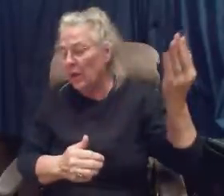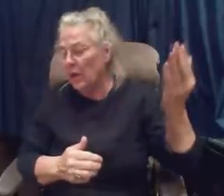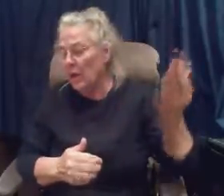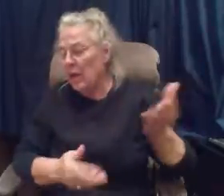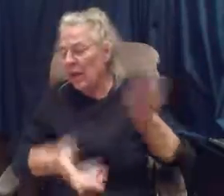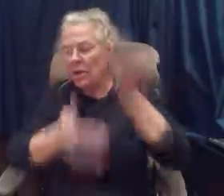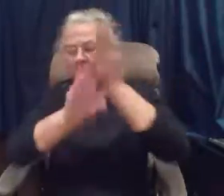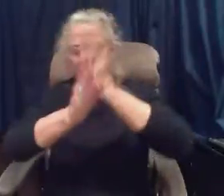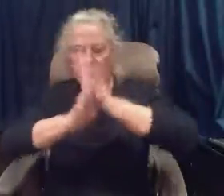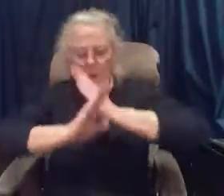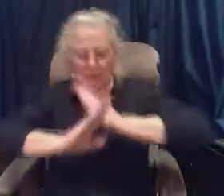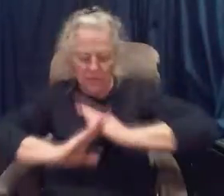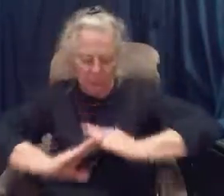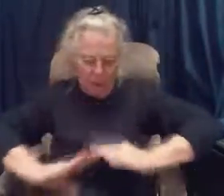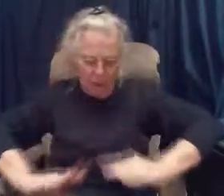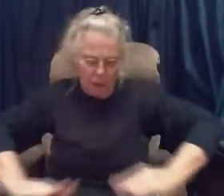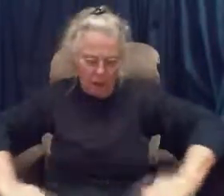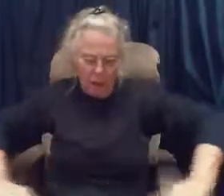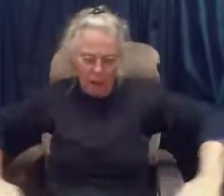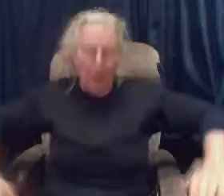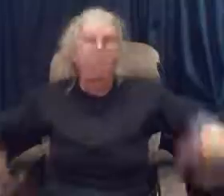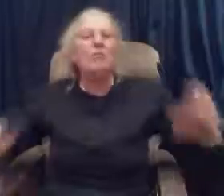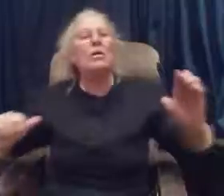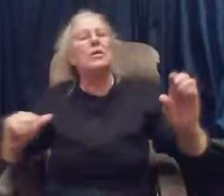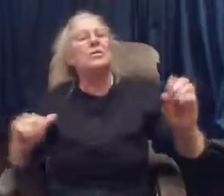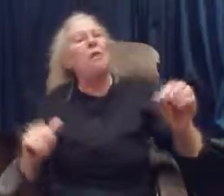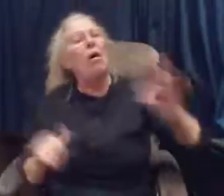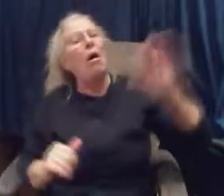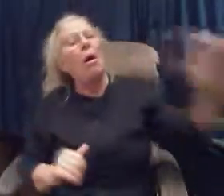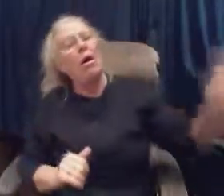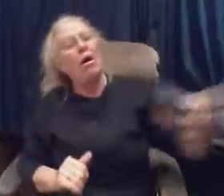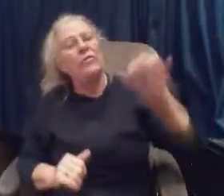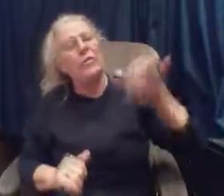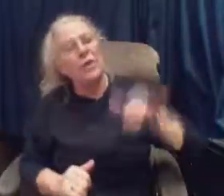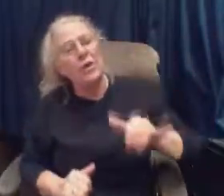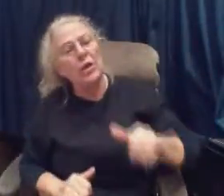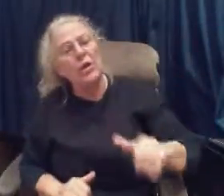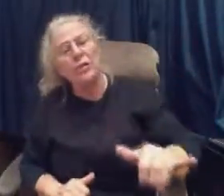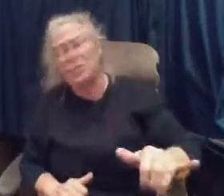thee the silence of